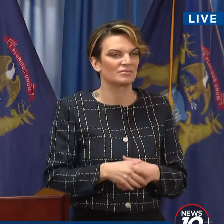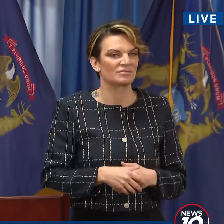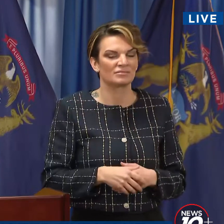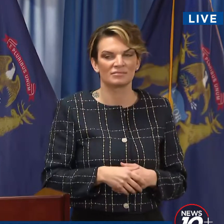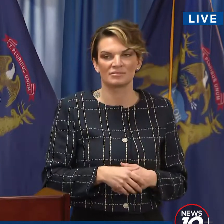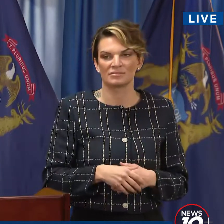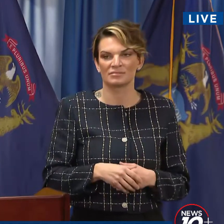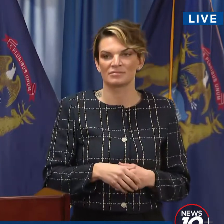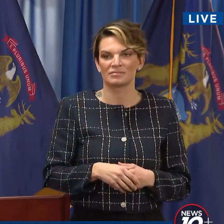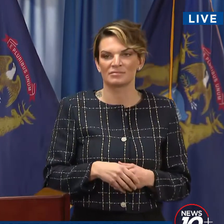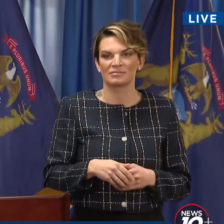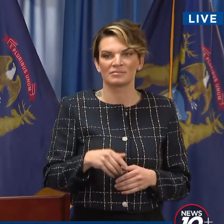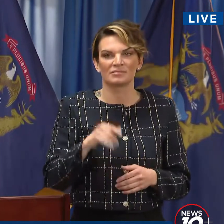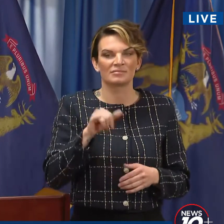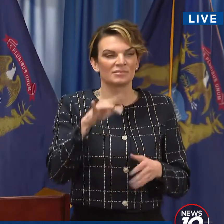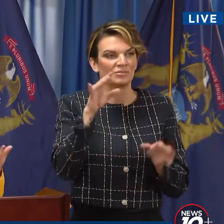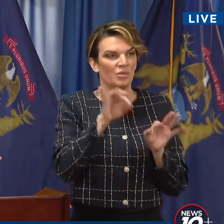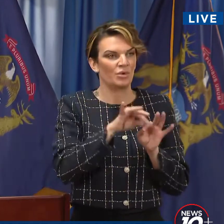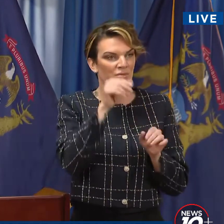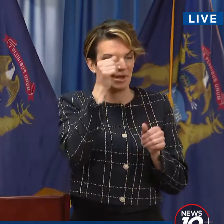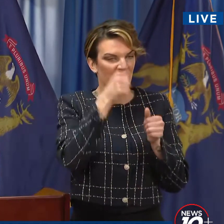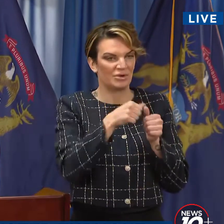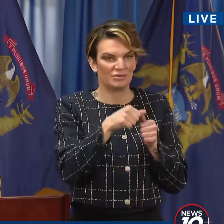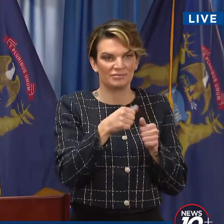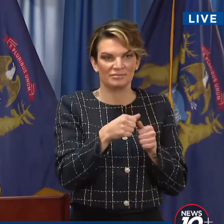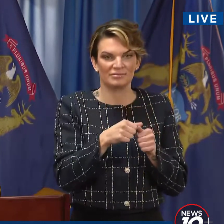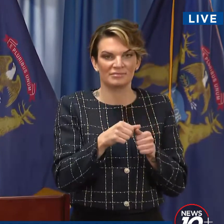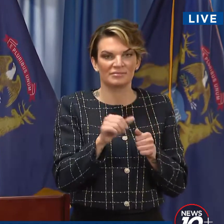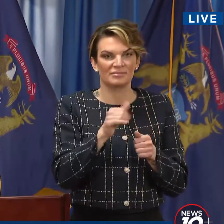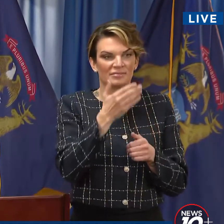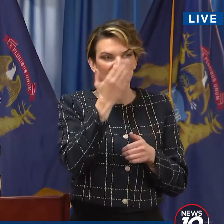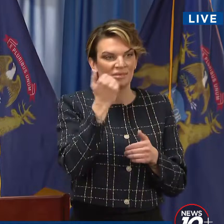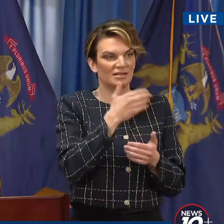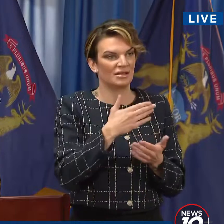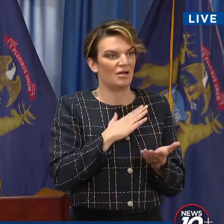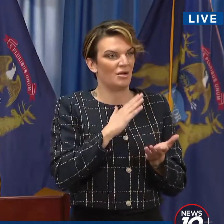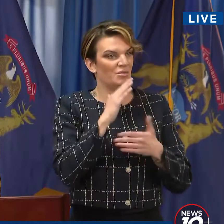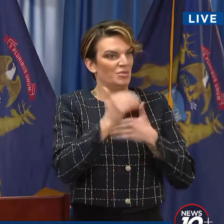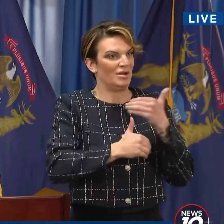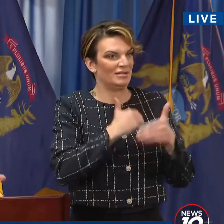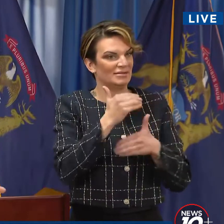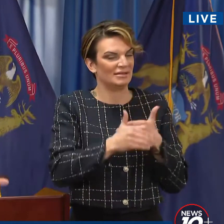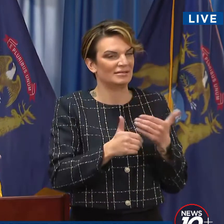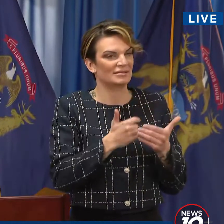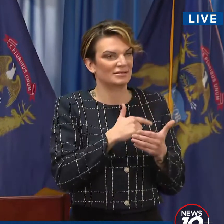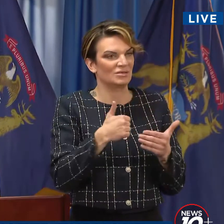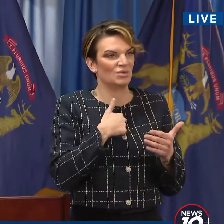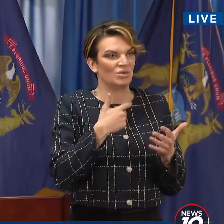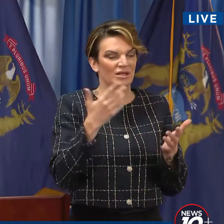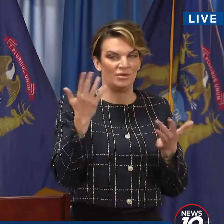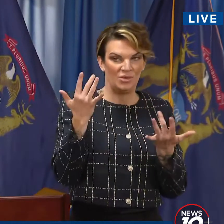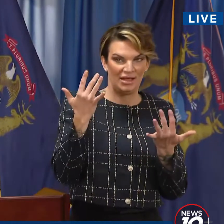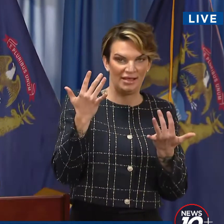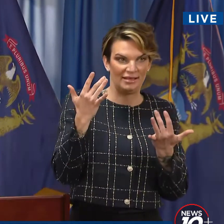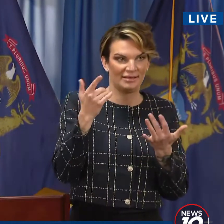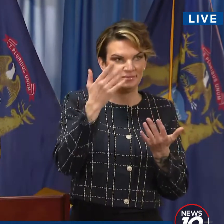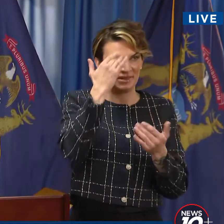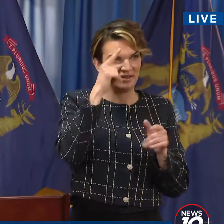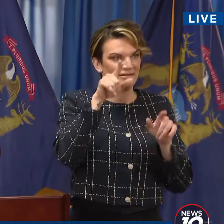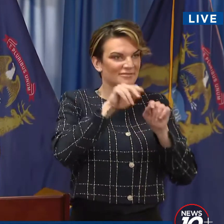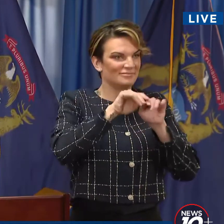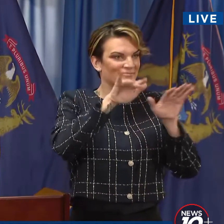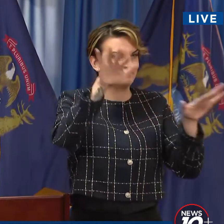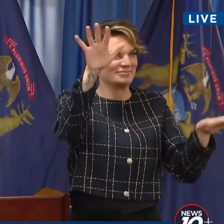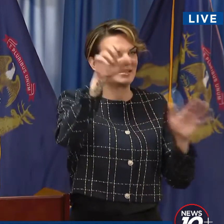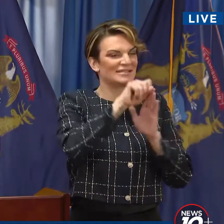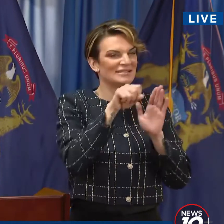I think that, again, the thing to remember that, like many of you, because of our decentralized process, we get what's uploaded into the voter file, but sometimes things